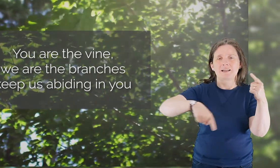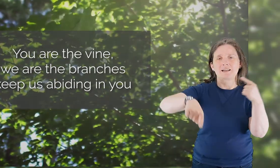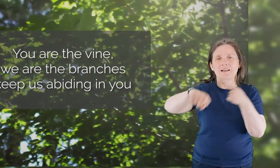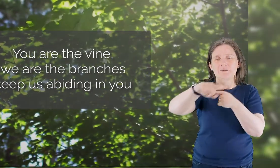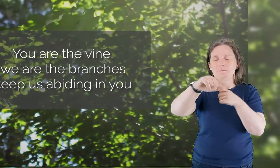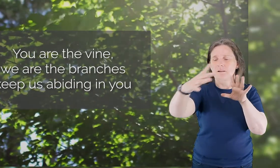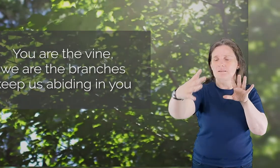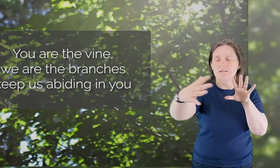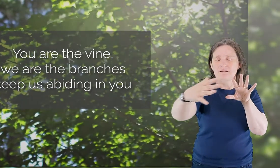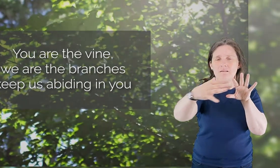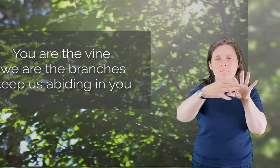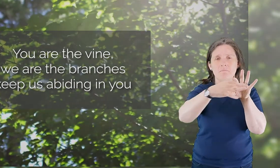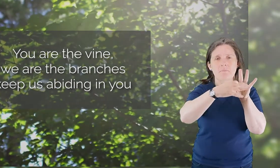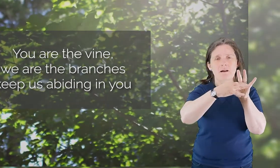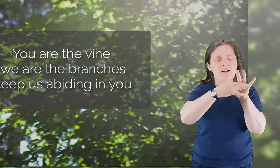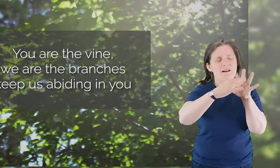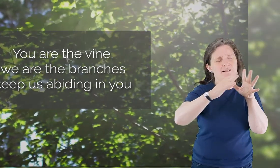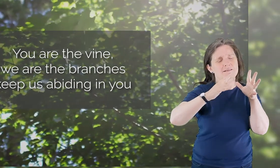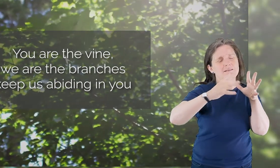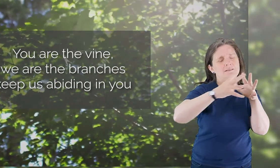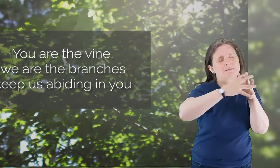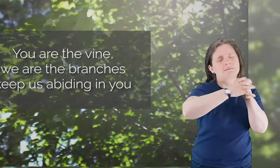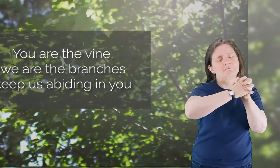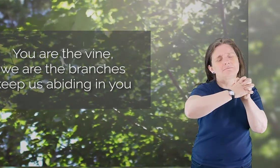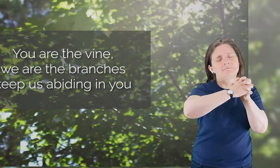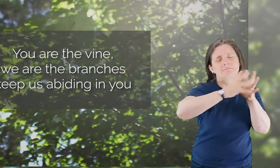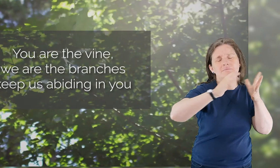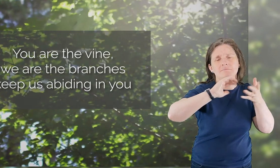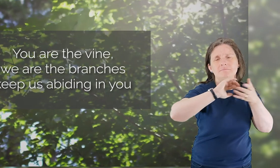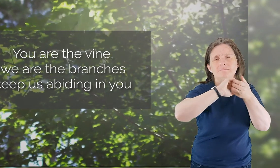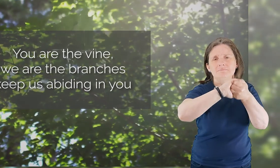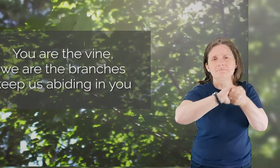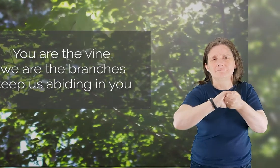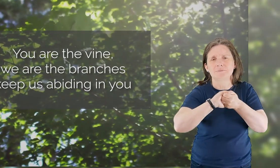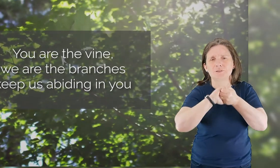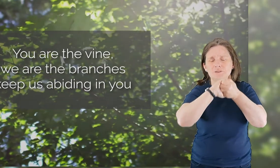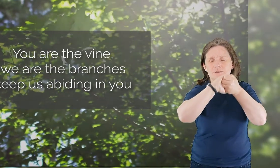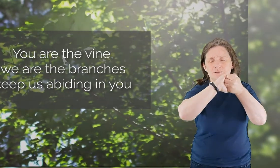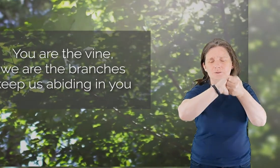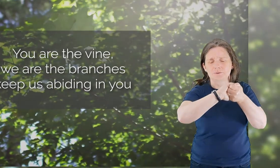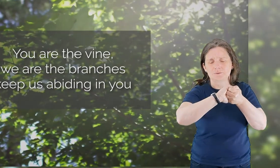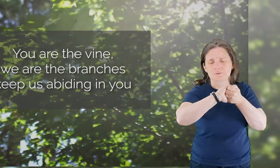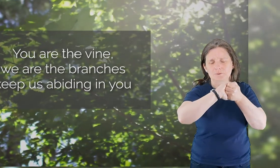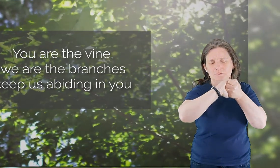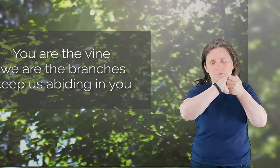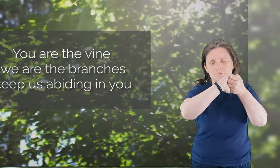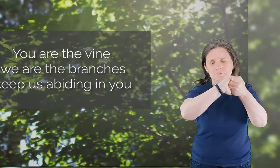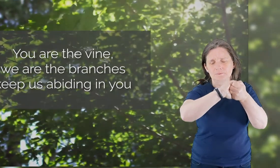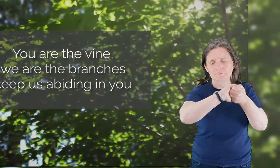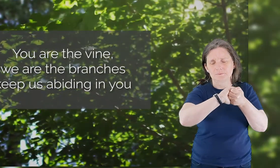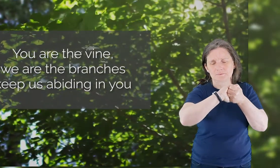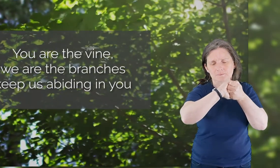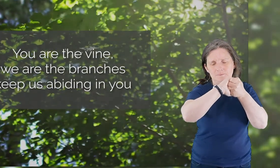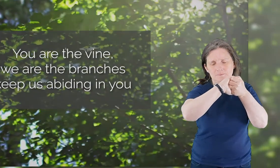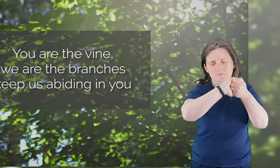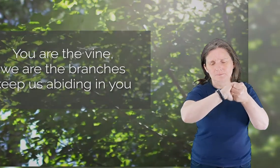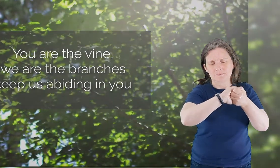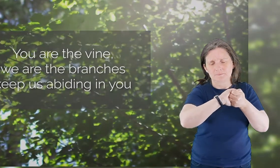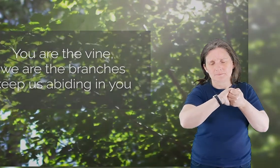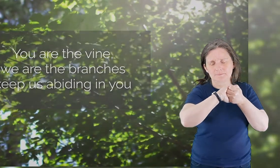branches, keep us abiding in you.